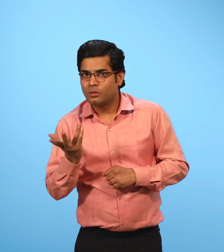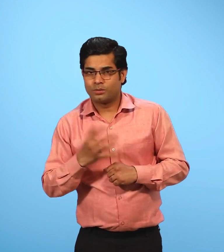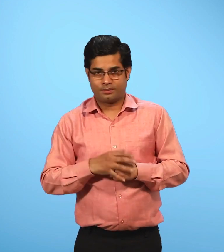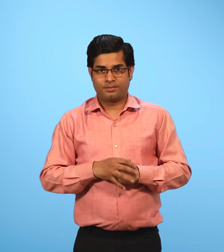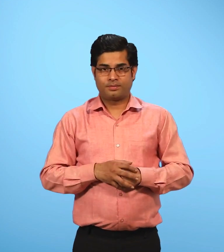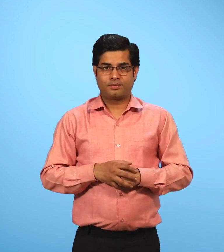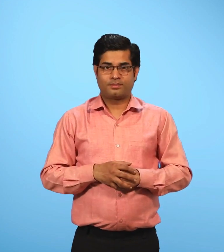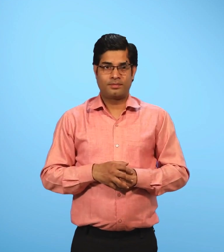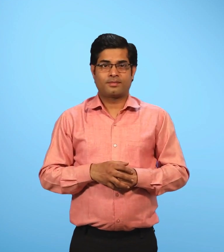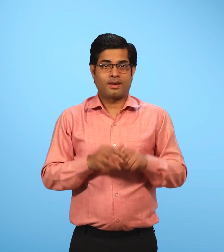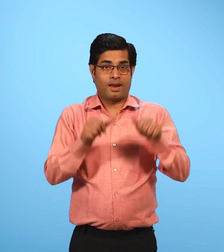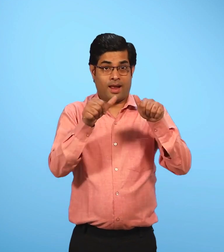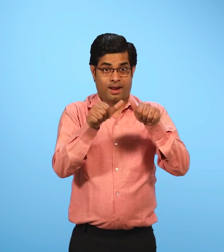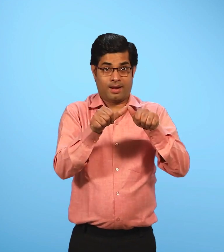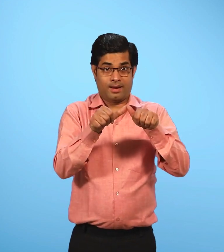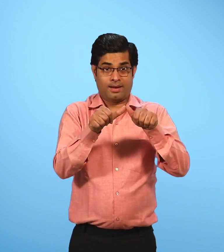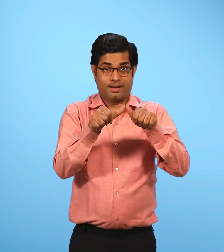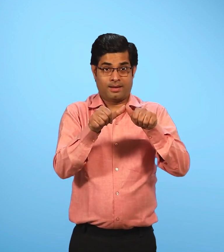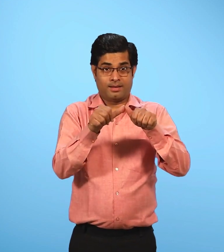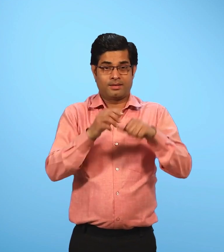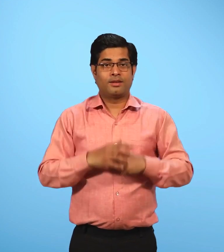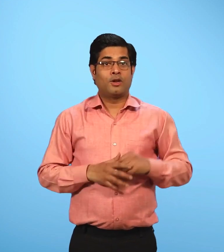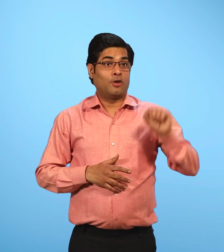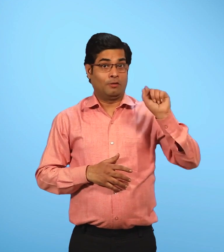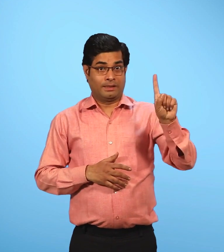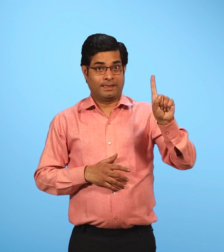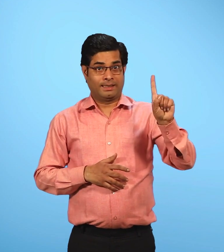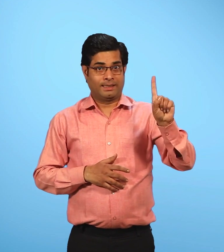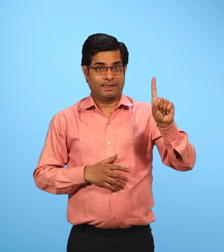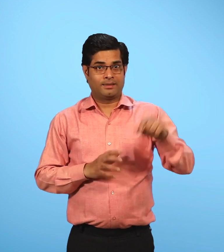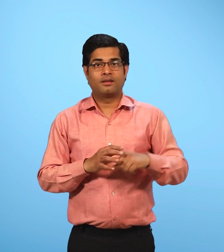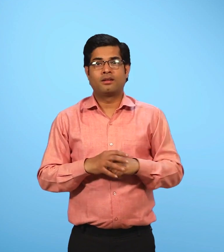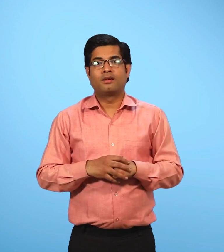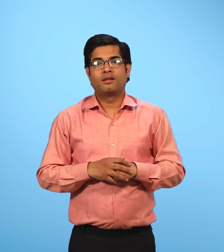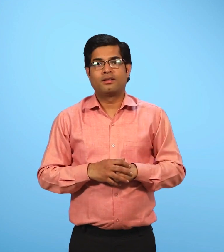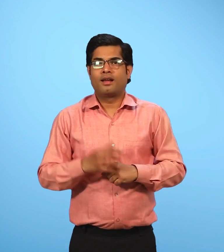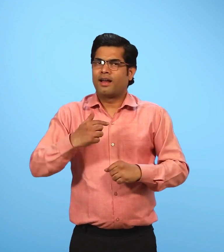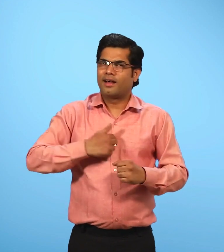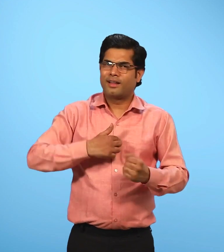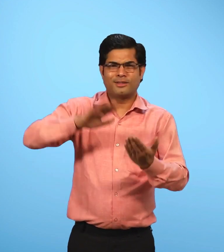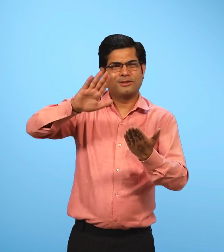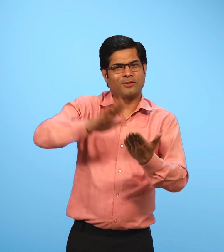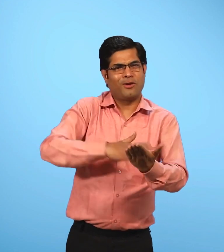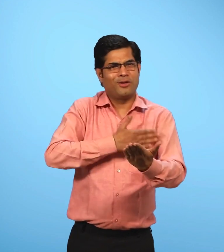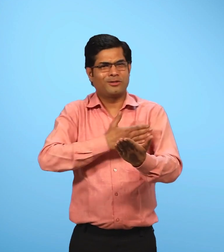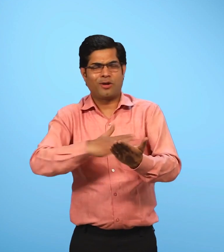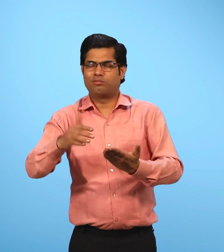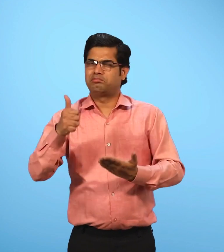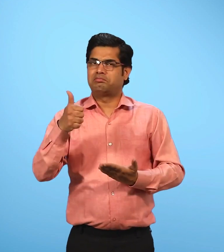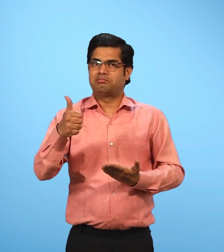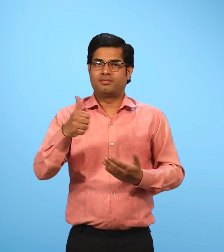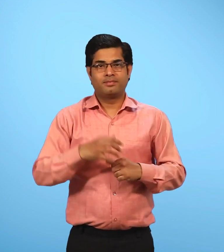55. 4. Use the joining words given below and join